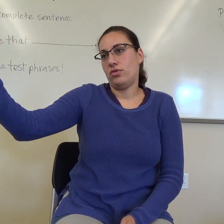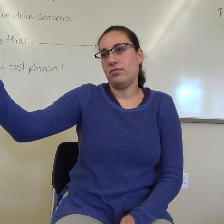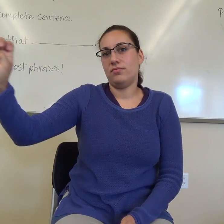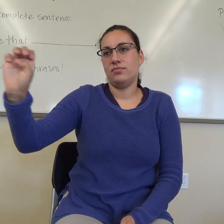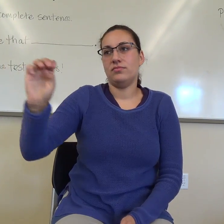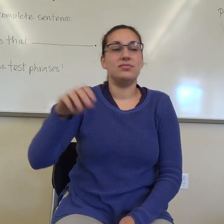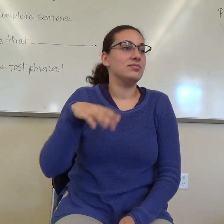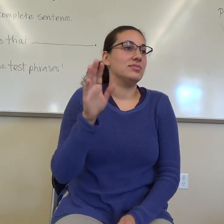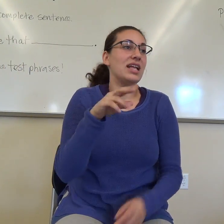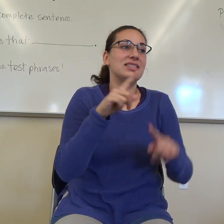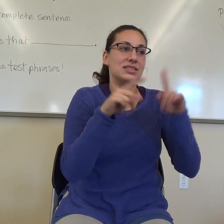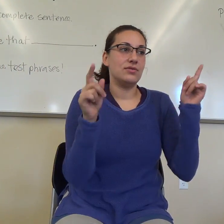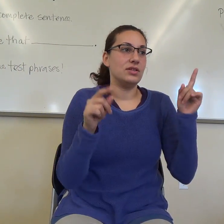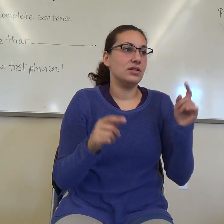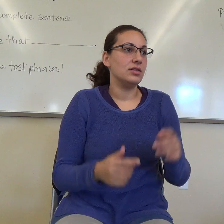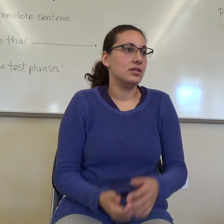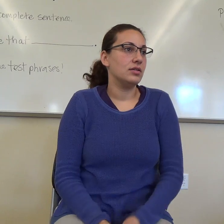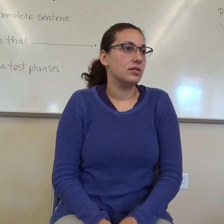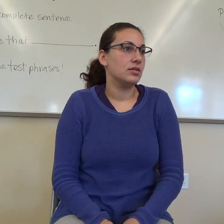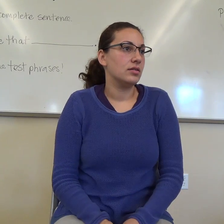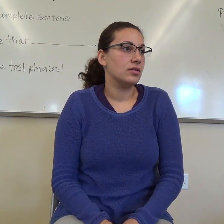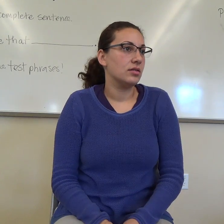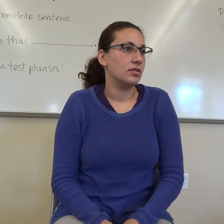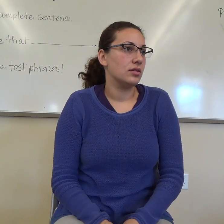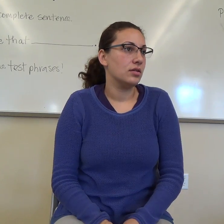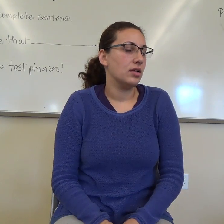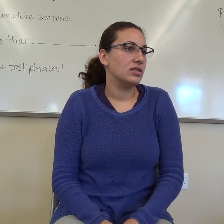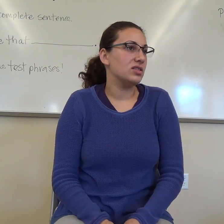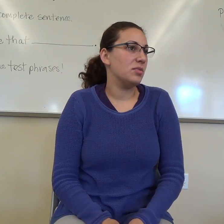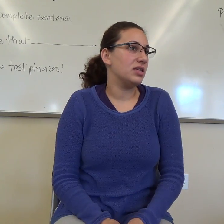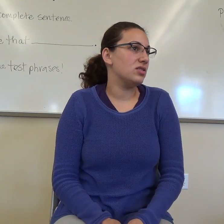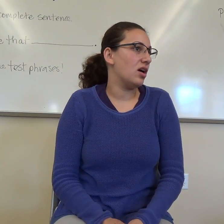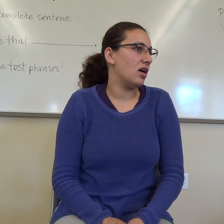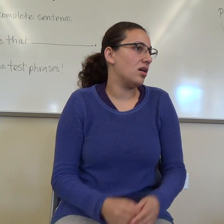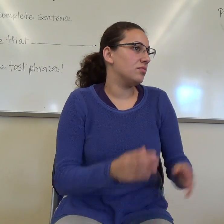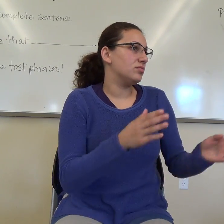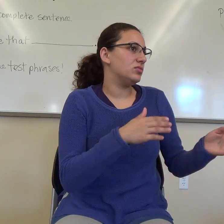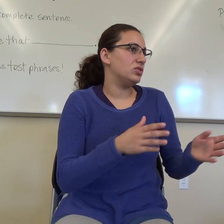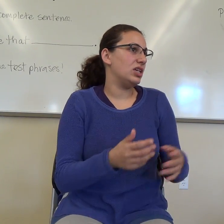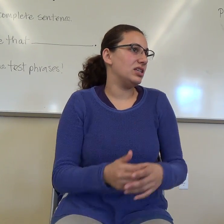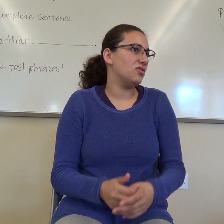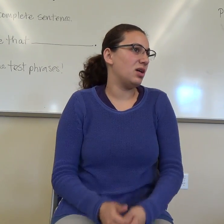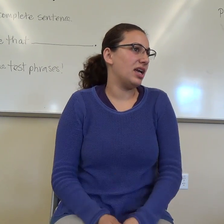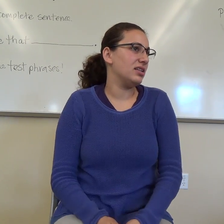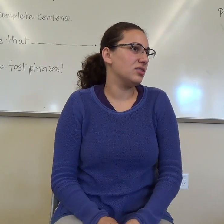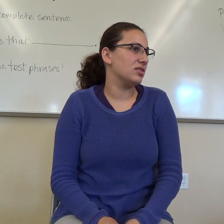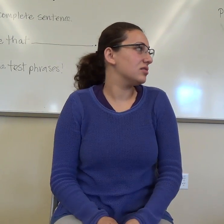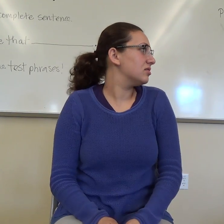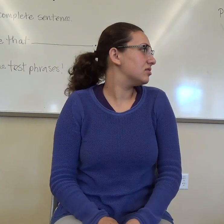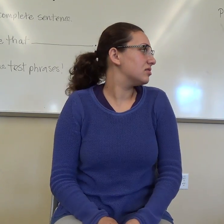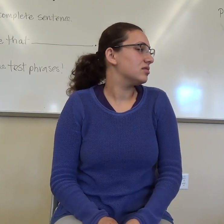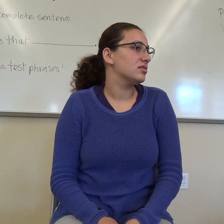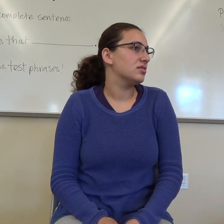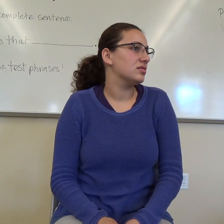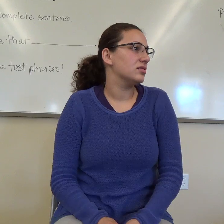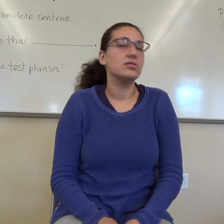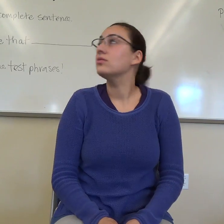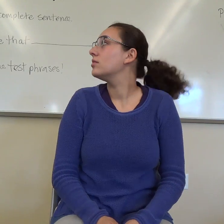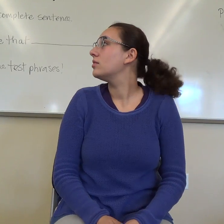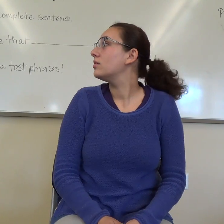not revoked, evoked. Does it mean change of mind or? This is, yeah, this person